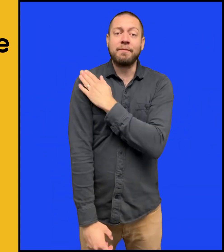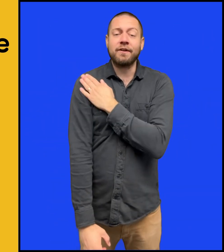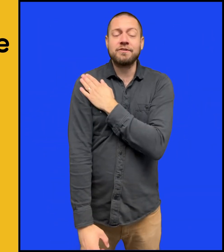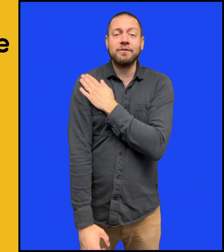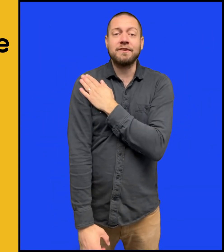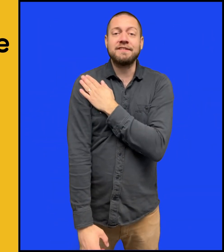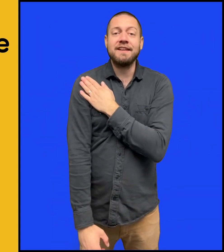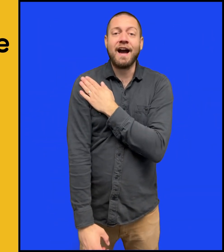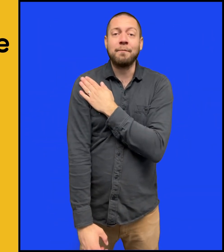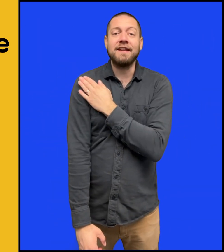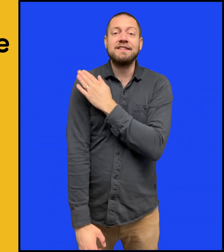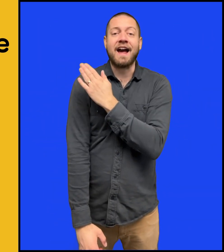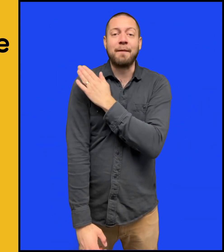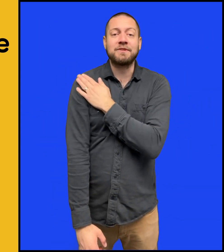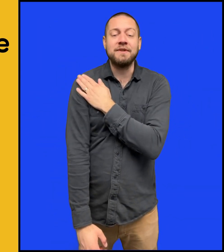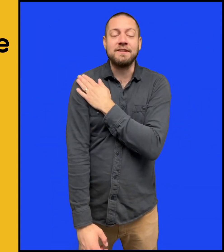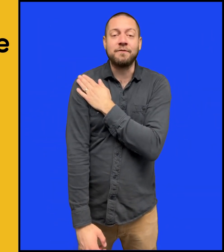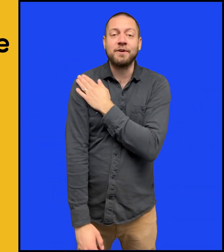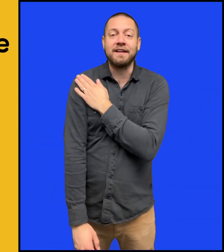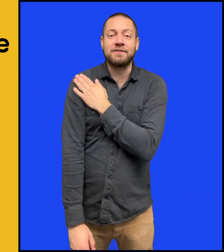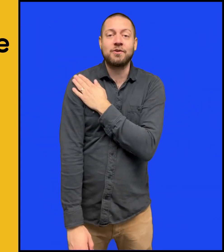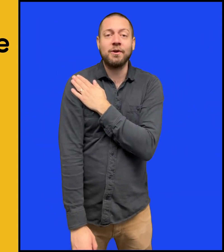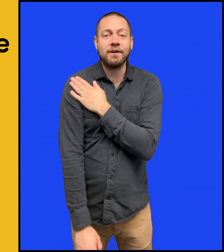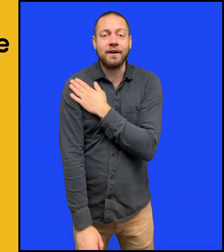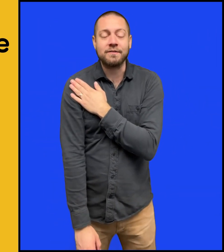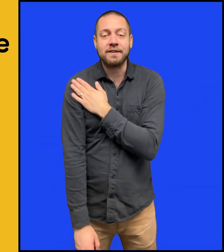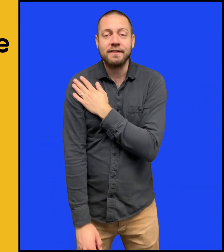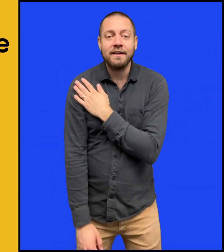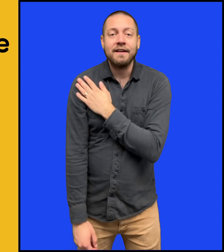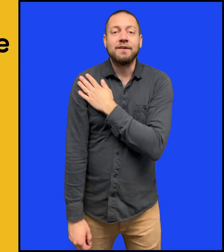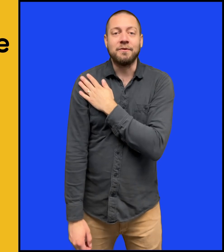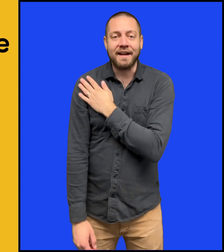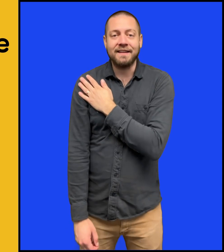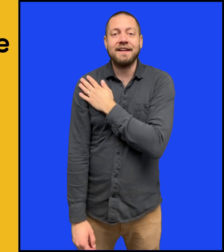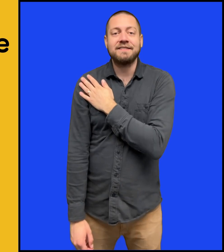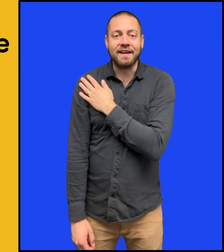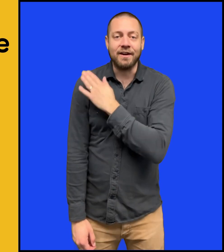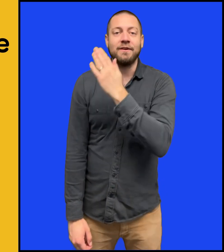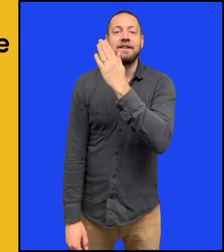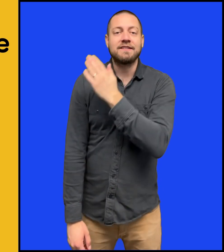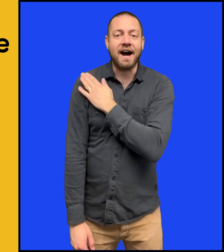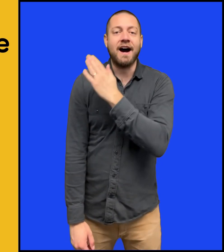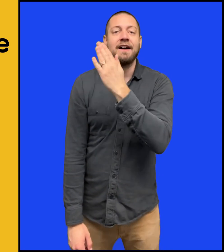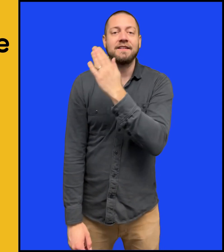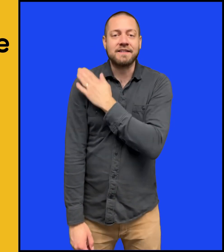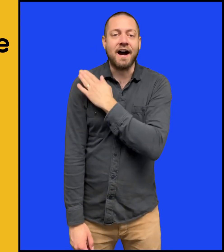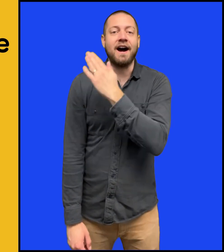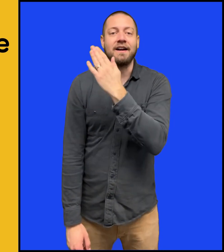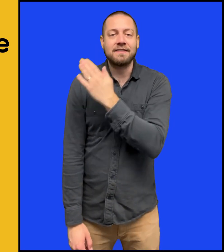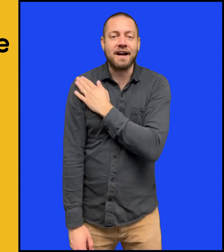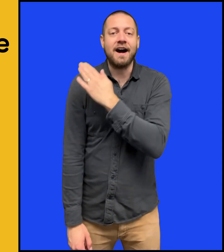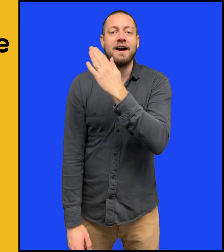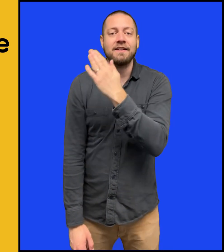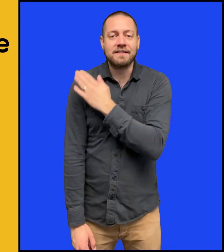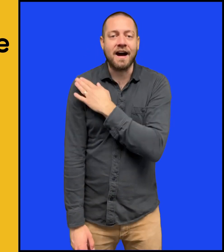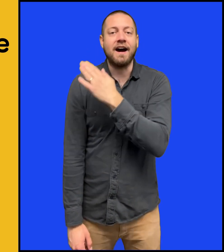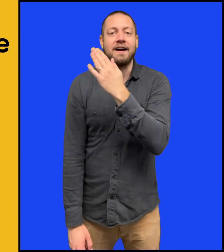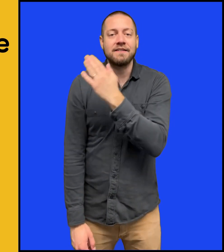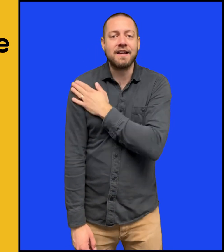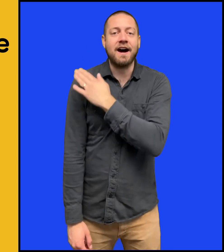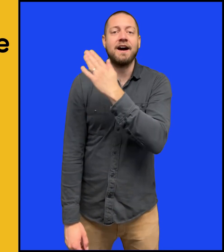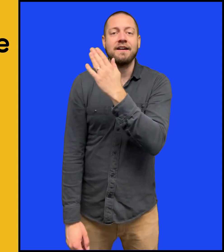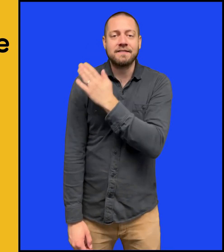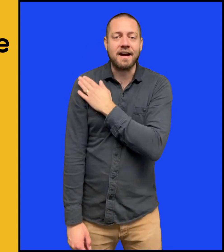Let's tap on our shoulder and see how many taps we do for each quarter note. Ready, let's go. Ta, ta, ta,